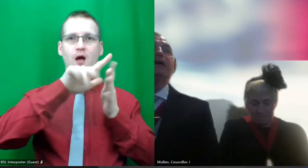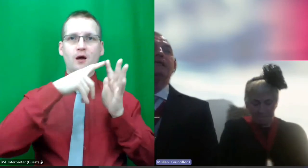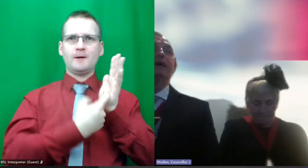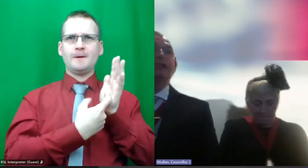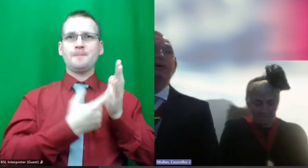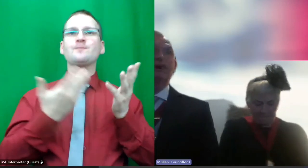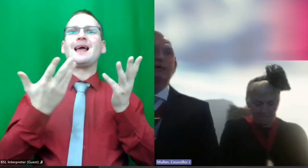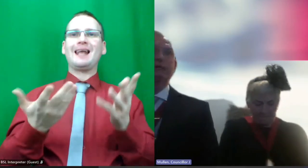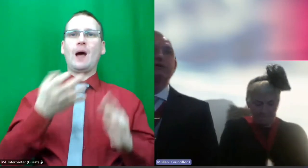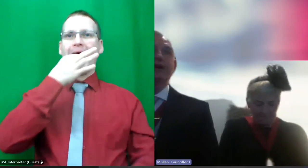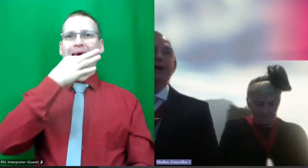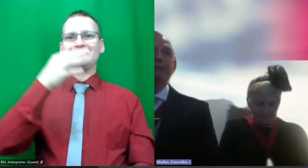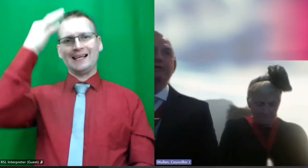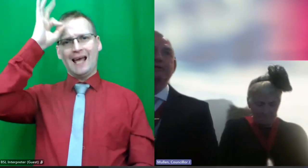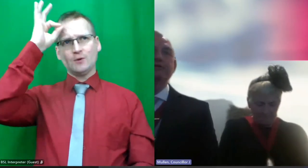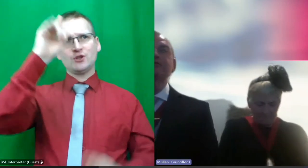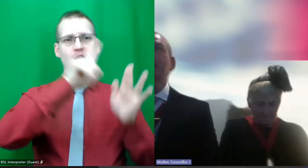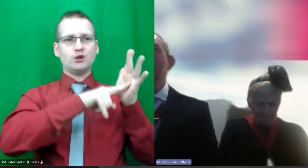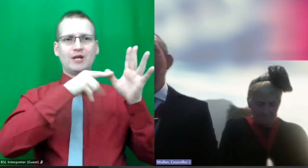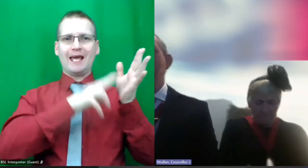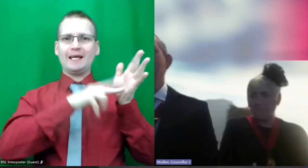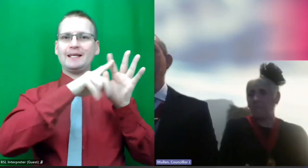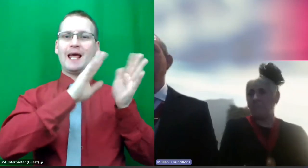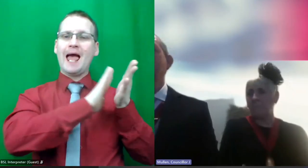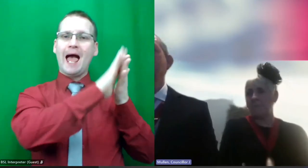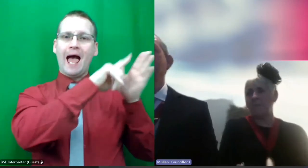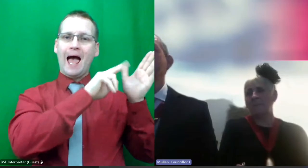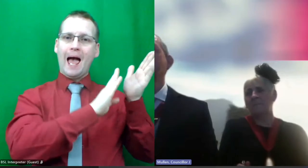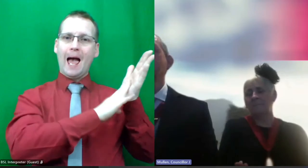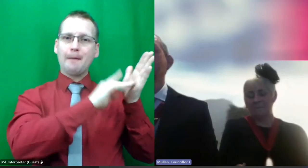I now call upon Councillor Jane Hamilton to second the motion.